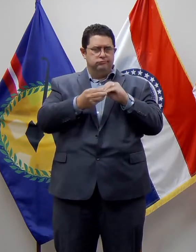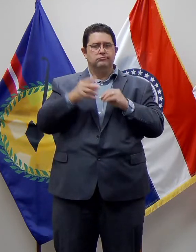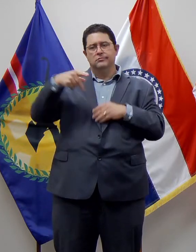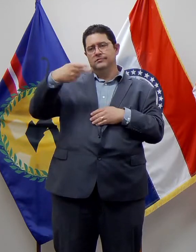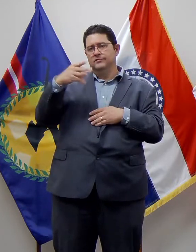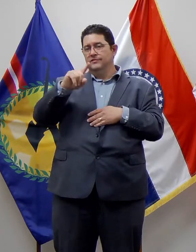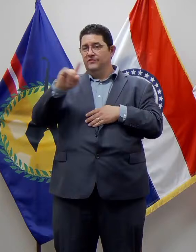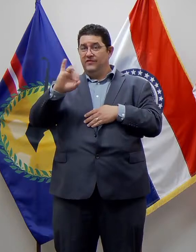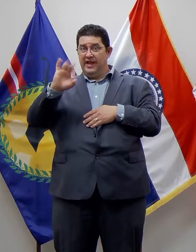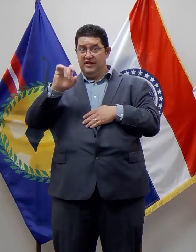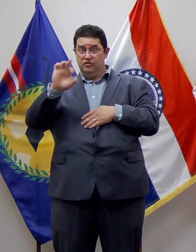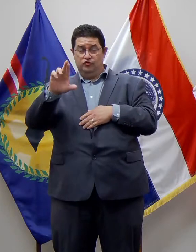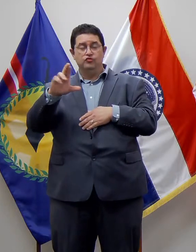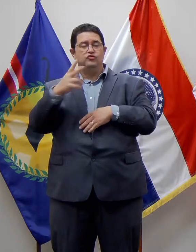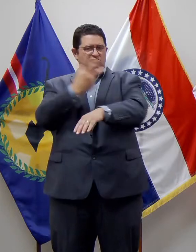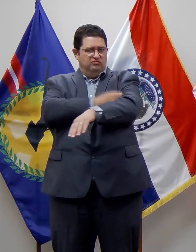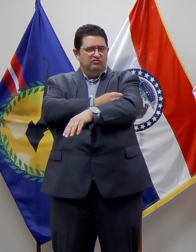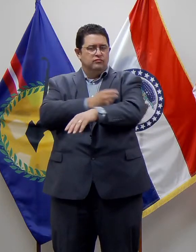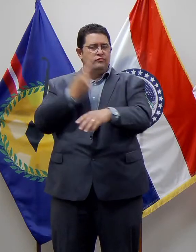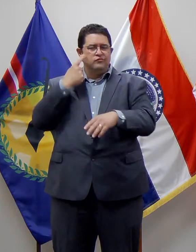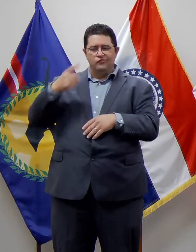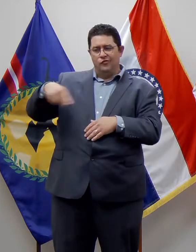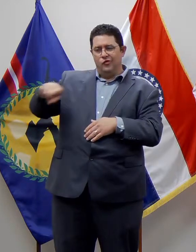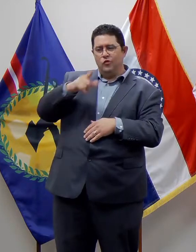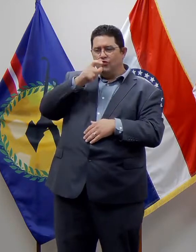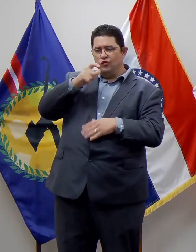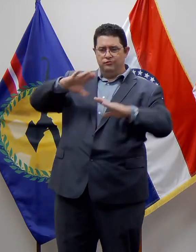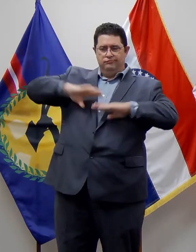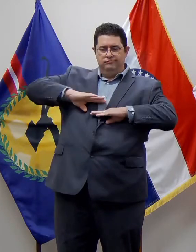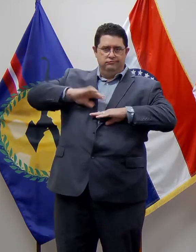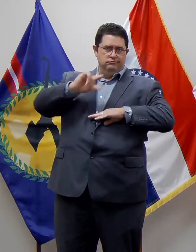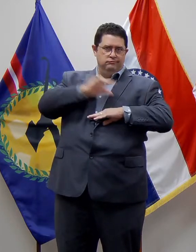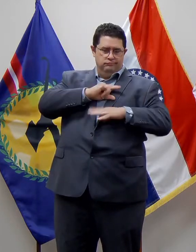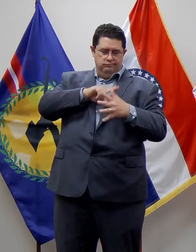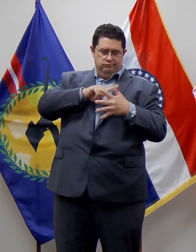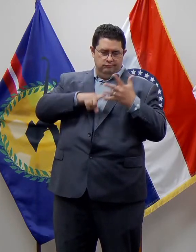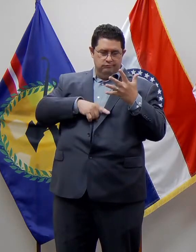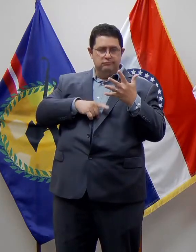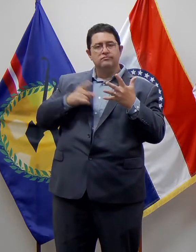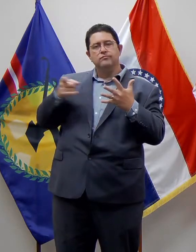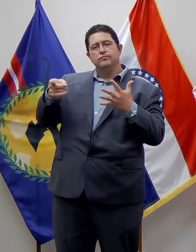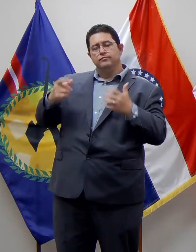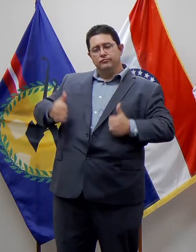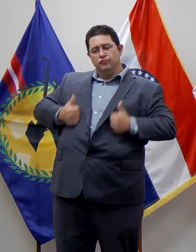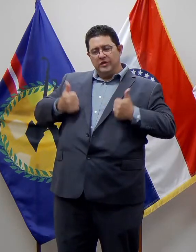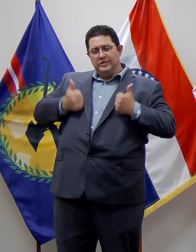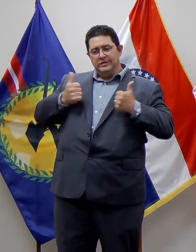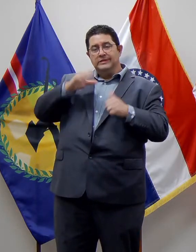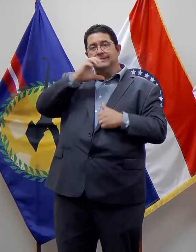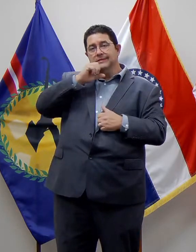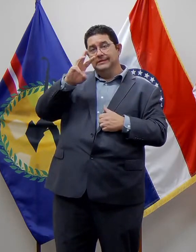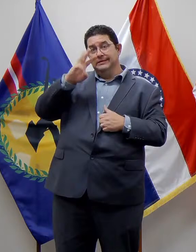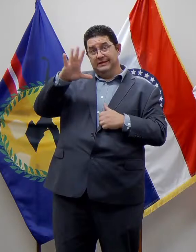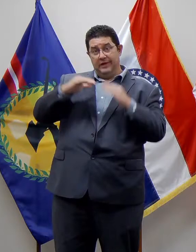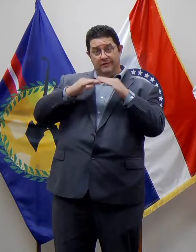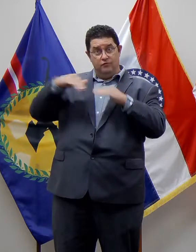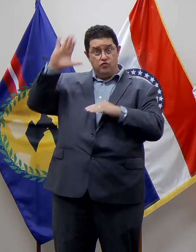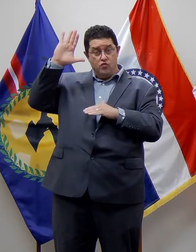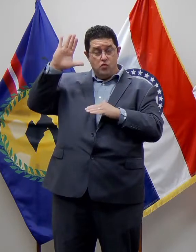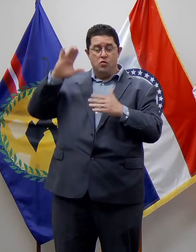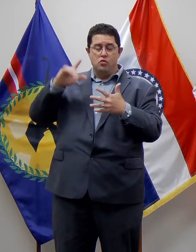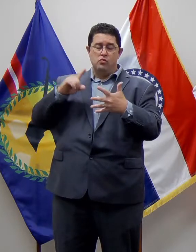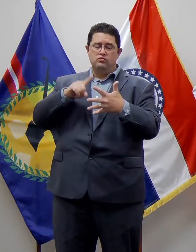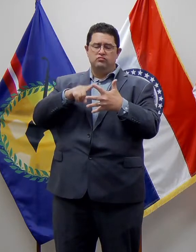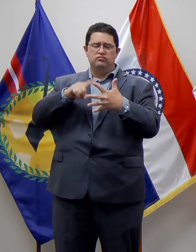COVID-19 vaccine for those who meet certain conditions. Those include residents who are 65 and older, residents